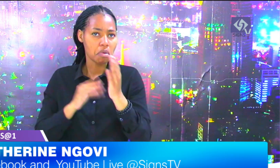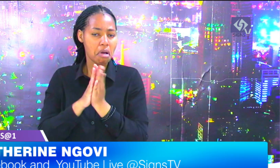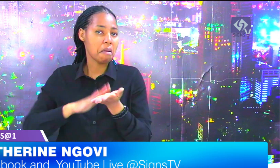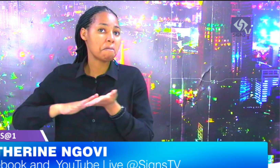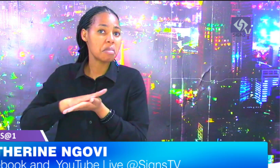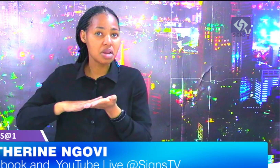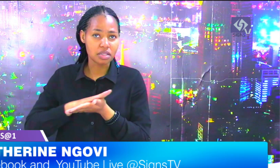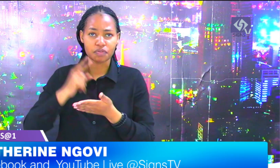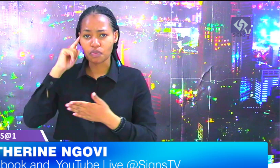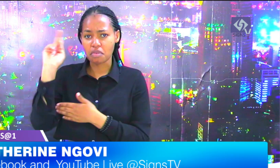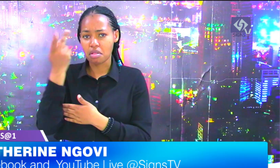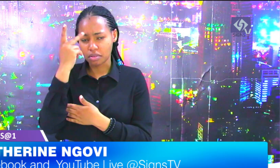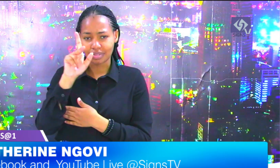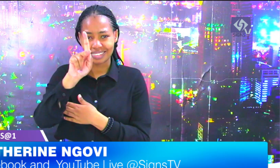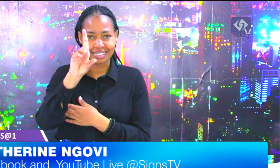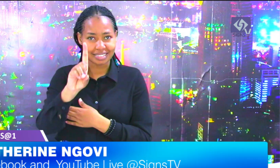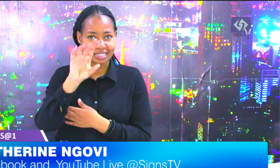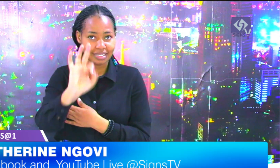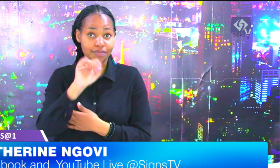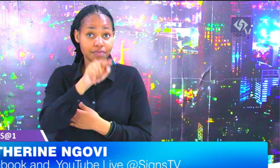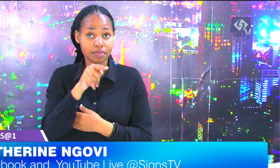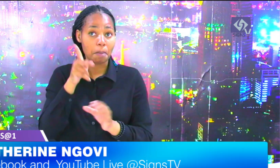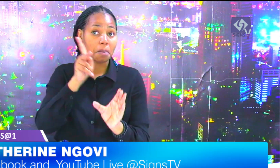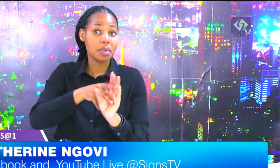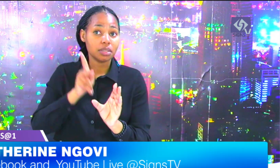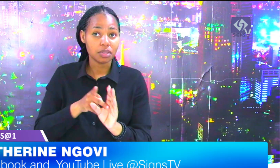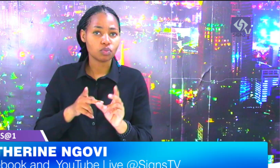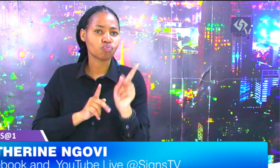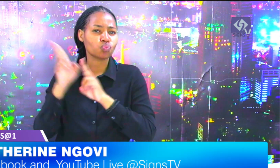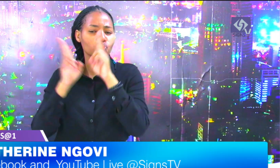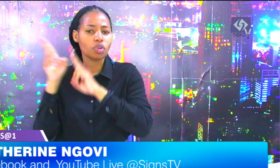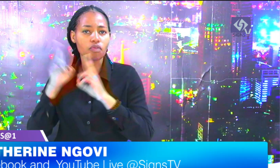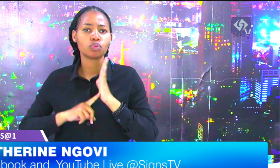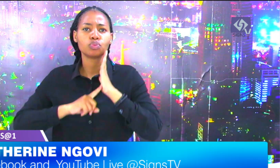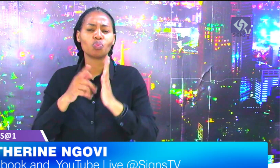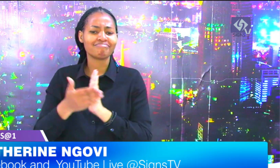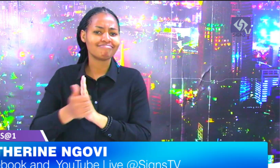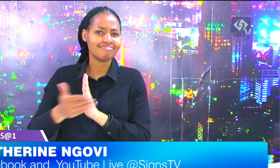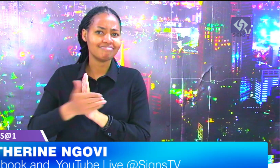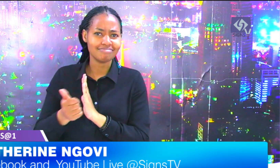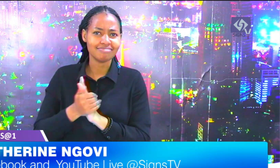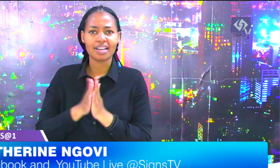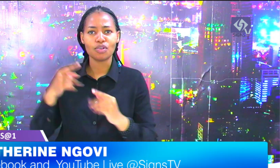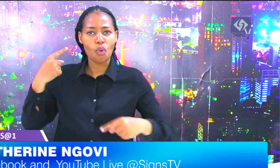lauded his teammates for their good preparations and determination to win this year's edition.